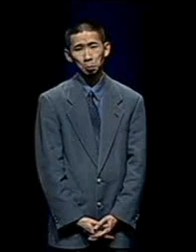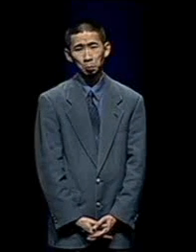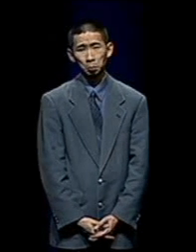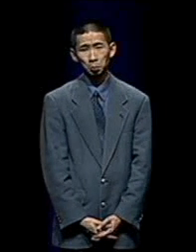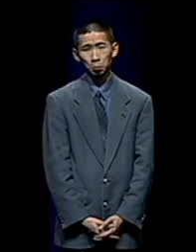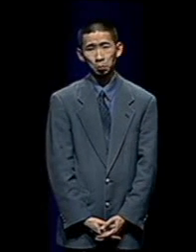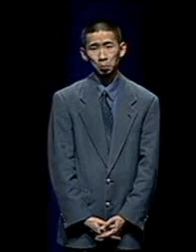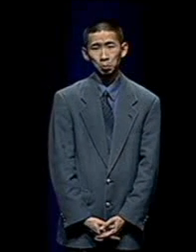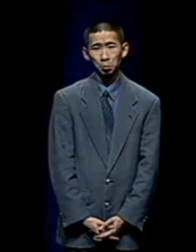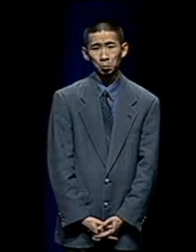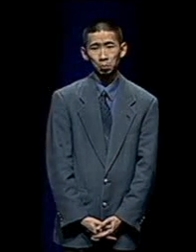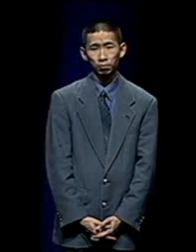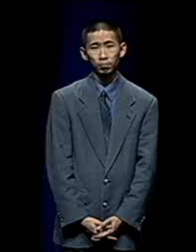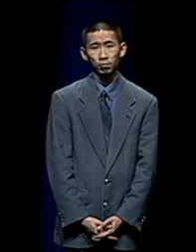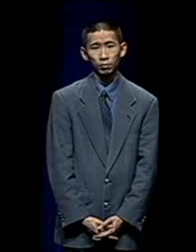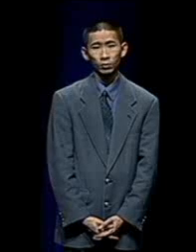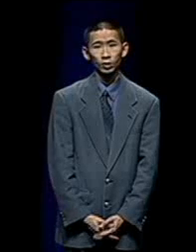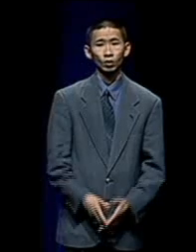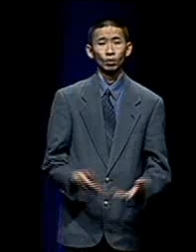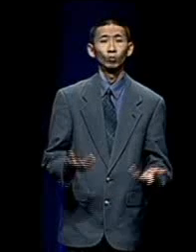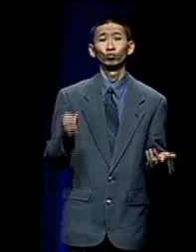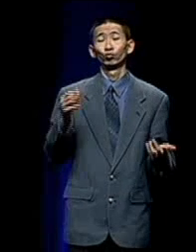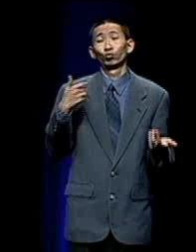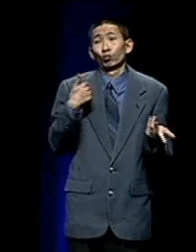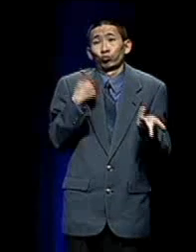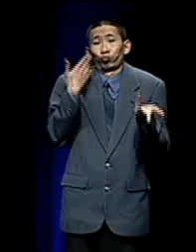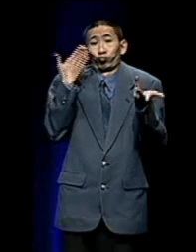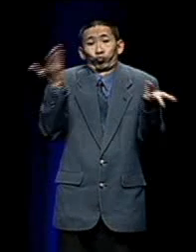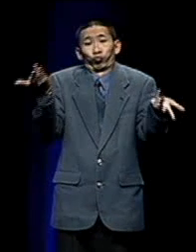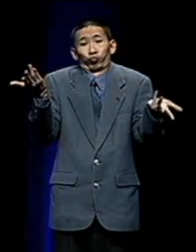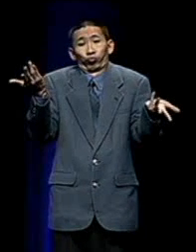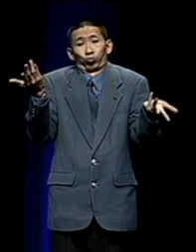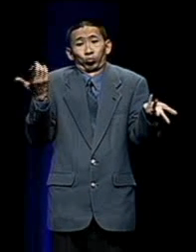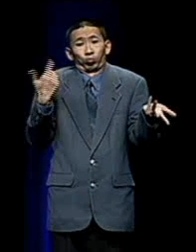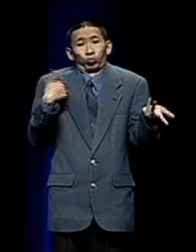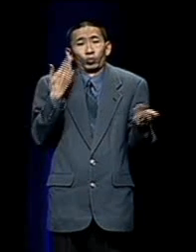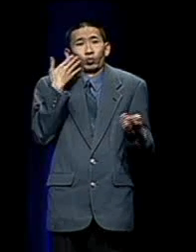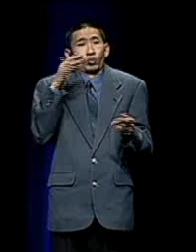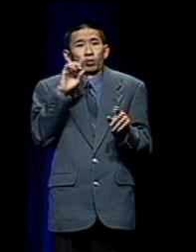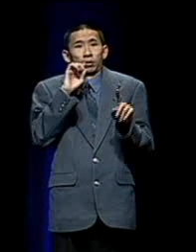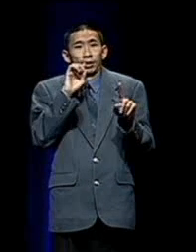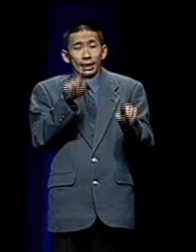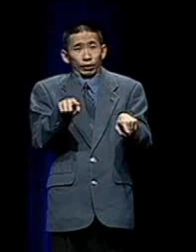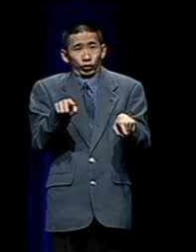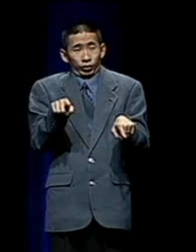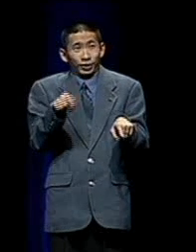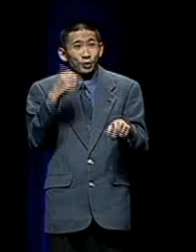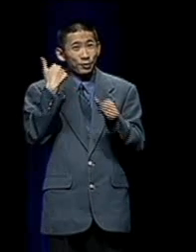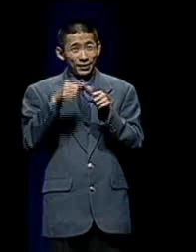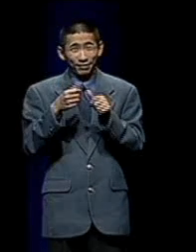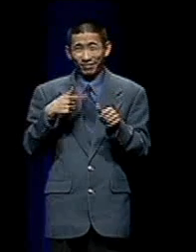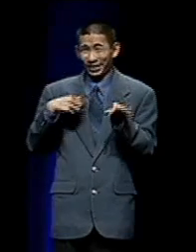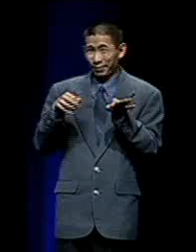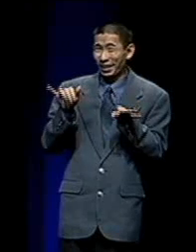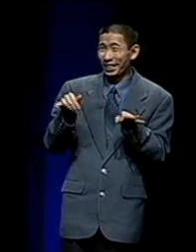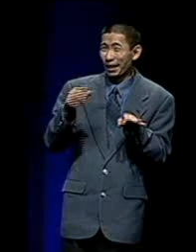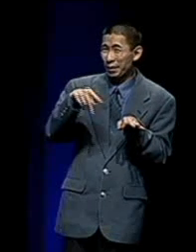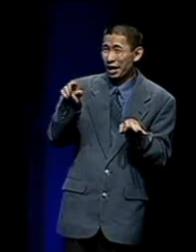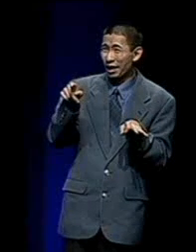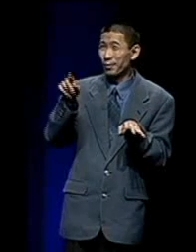We don't know. We don't know the answer to the question, okay? Remember I said that was on the right-hand side of that diagram, and that right-hand